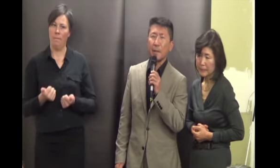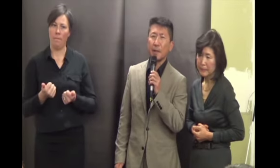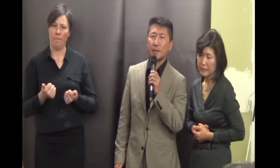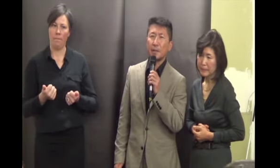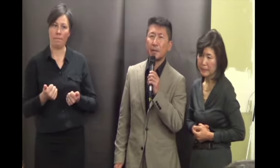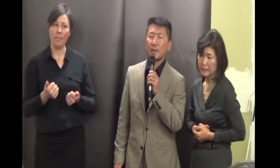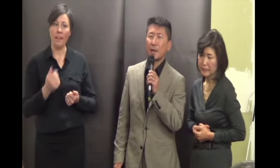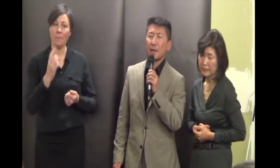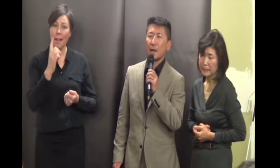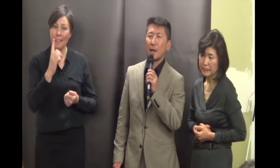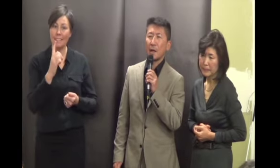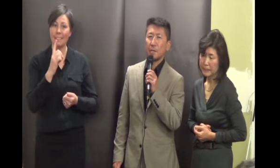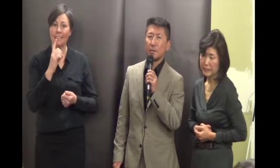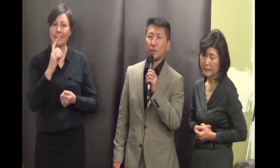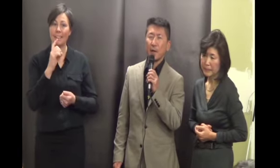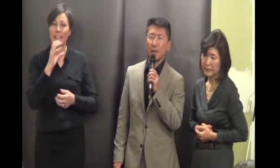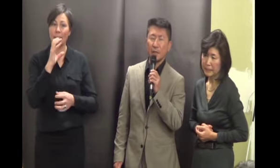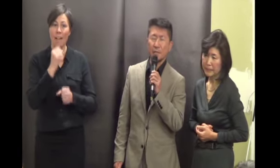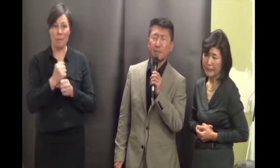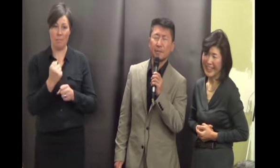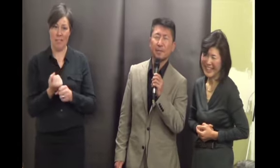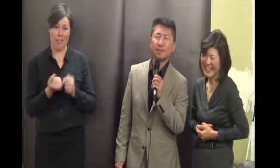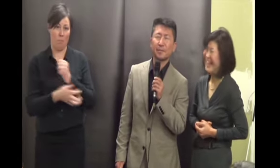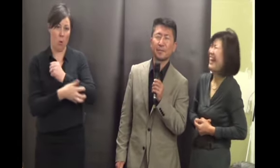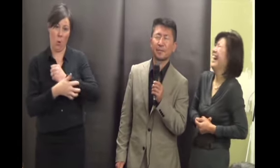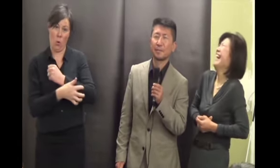But government has no money.